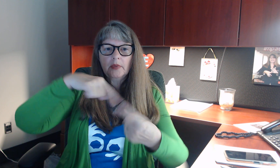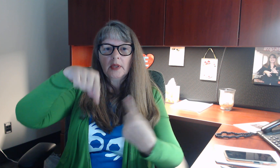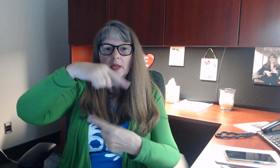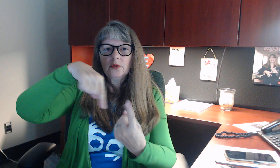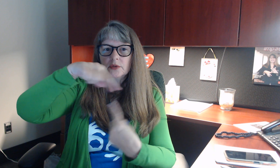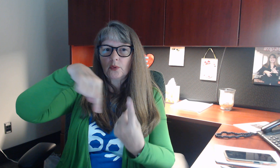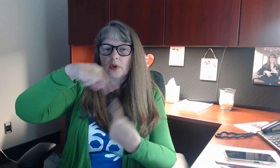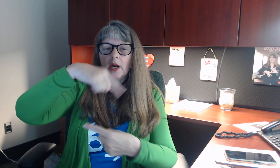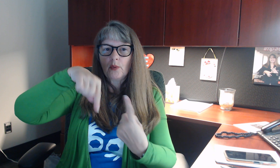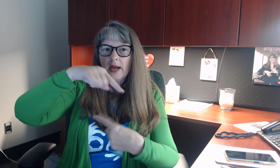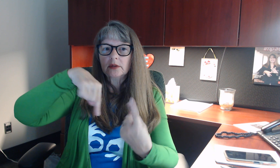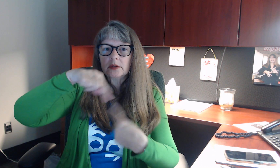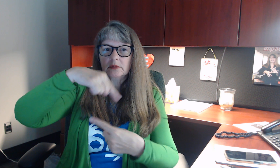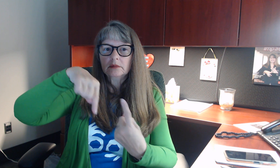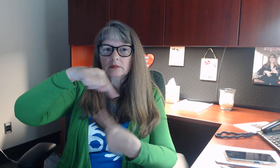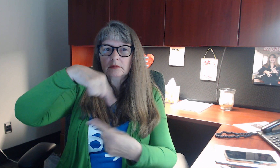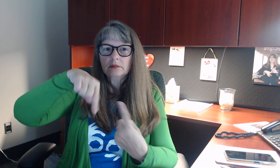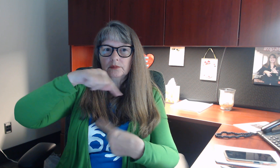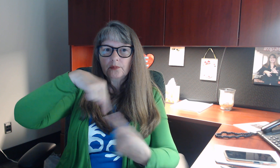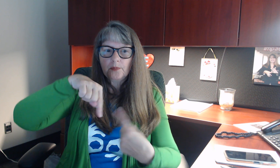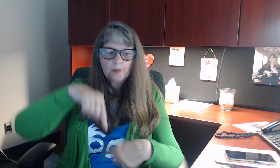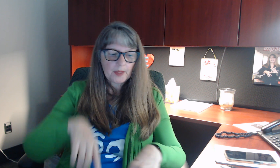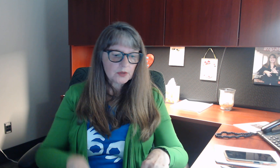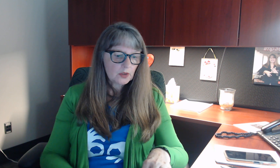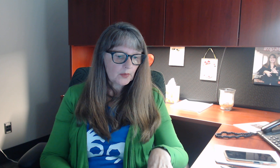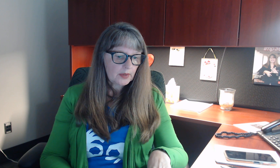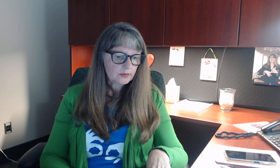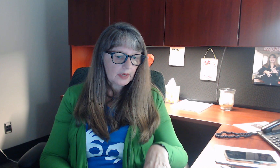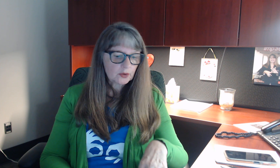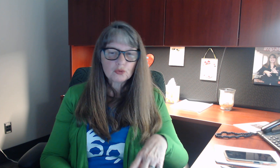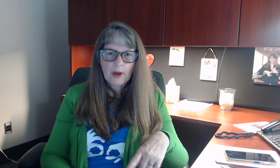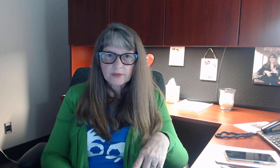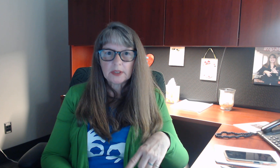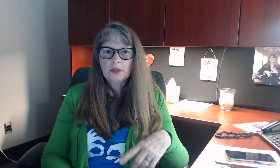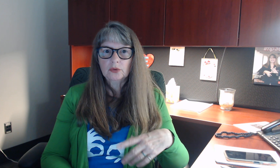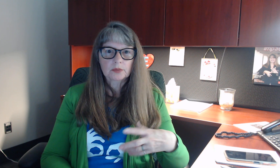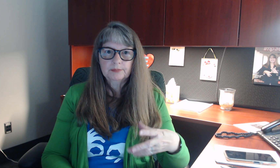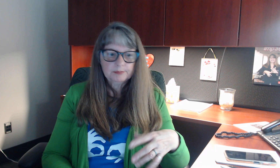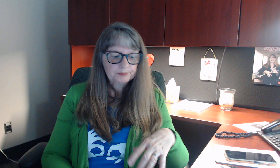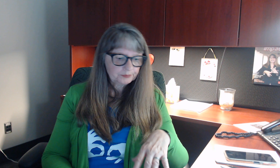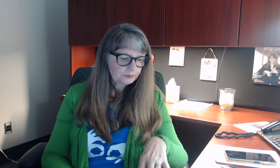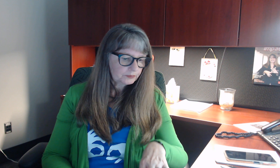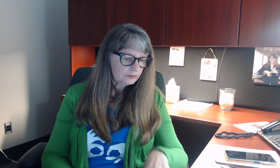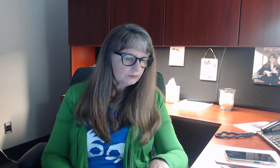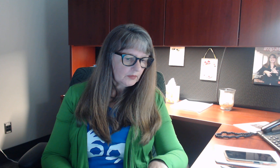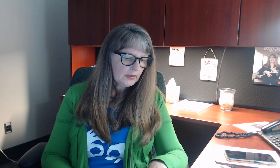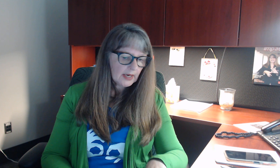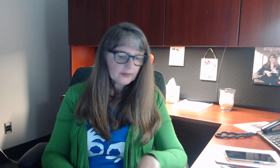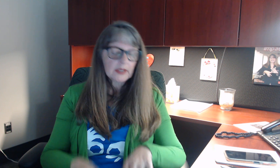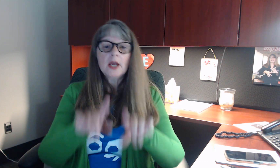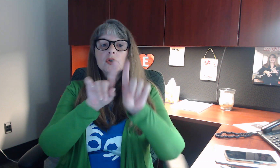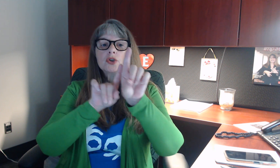and use for around. See you around, like traveling or that kind of thing.